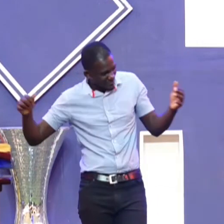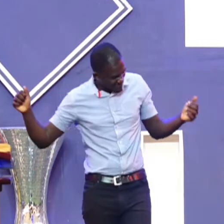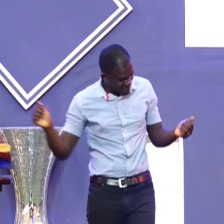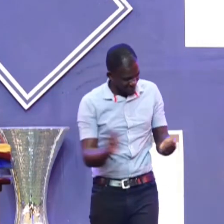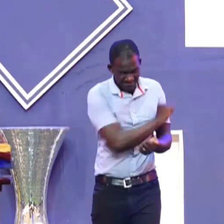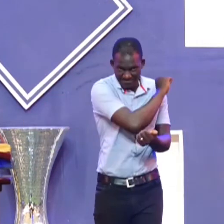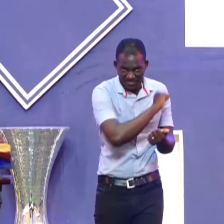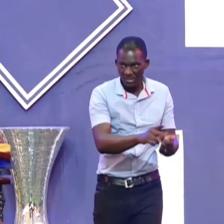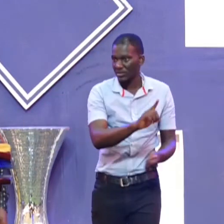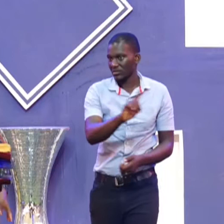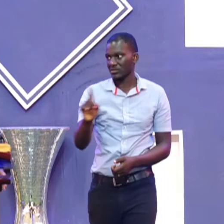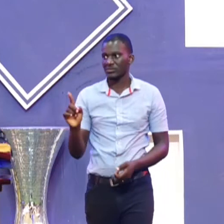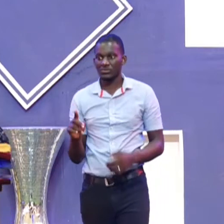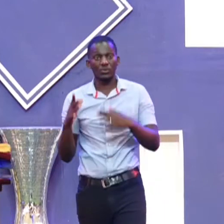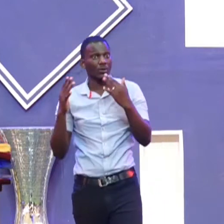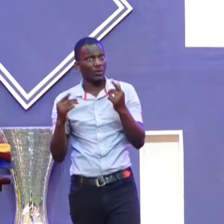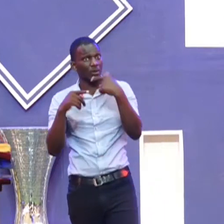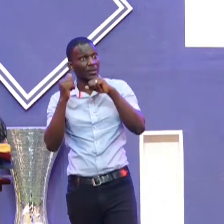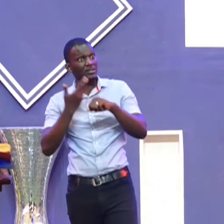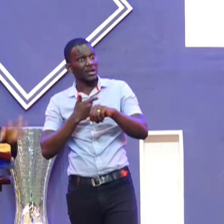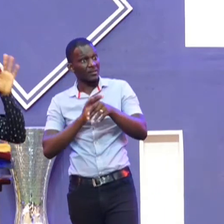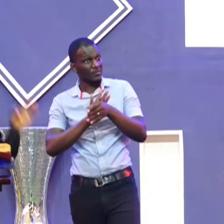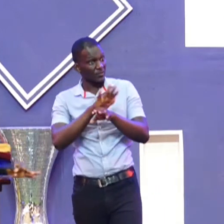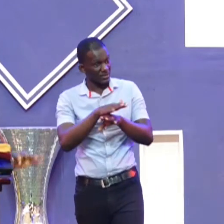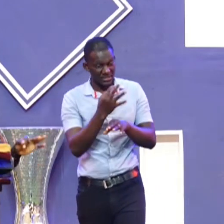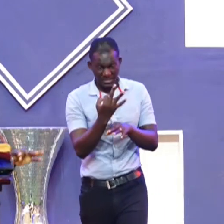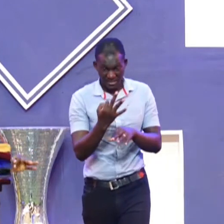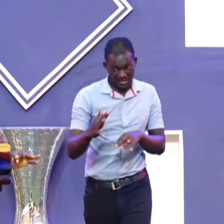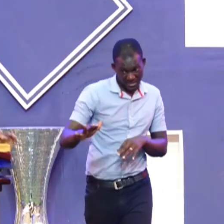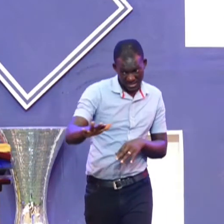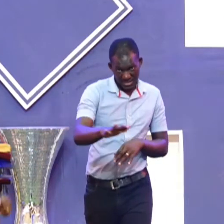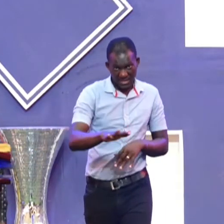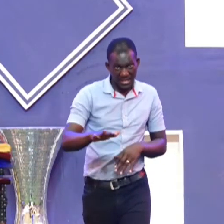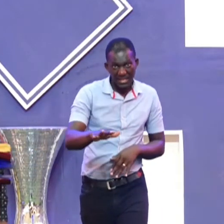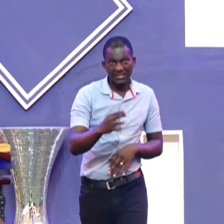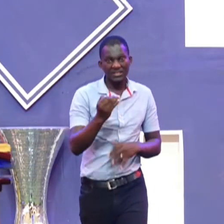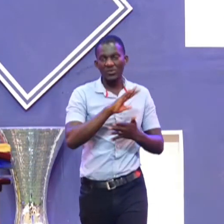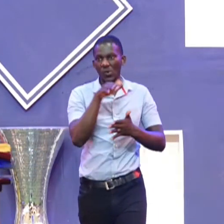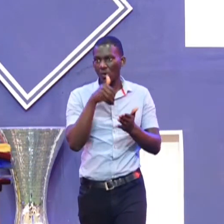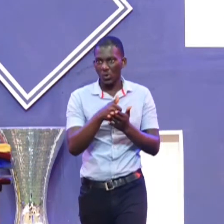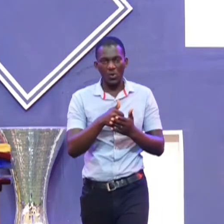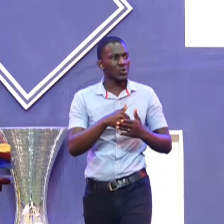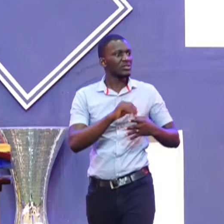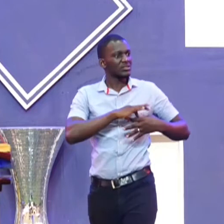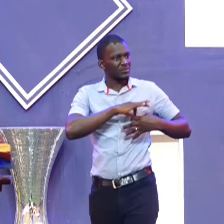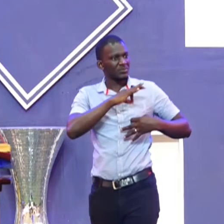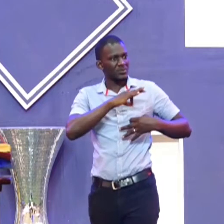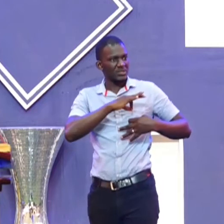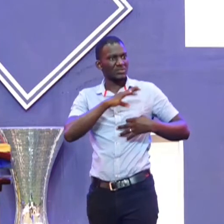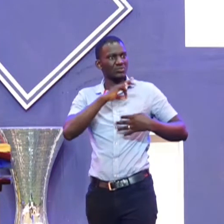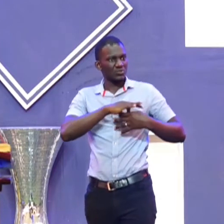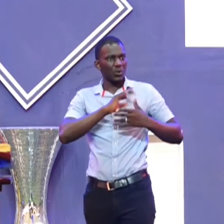the devil will use to strike you so we must have influence in all those three areas katutino kubanga ebitundu bino byonna